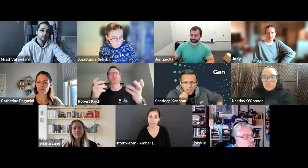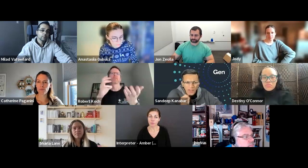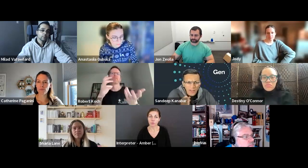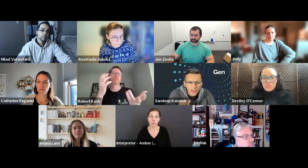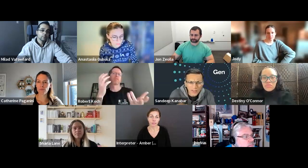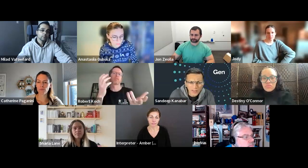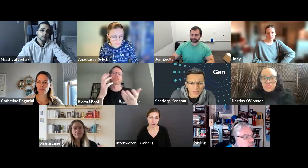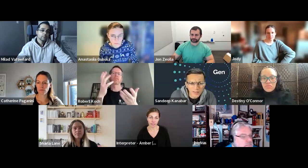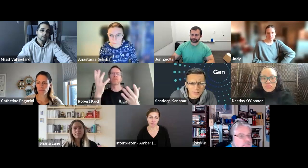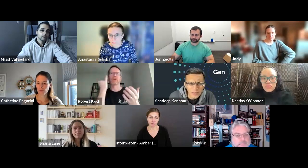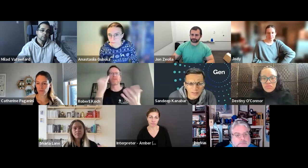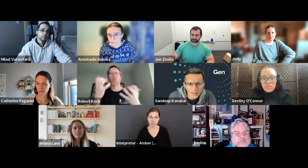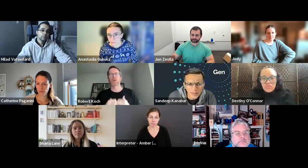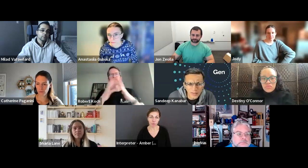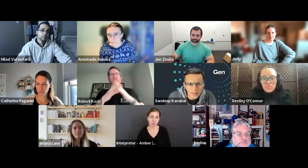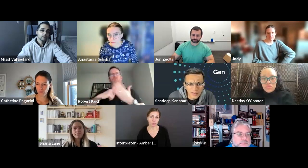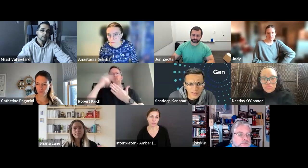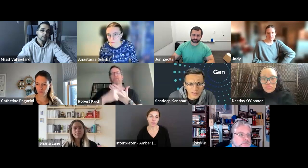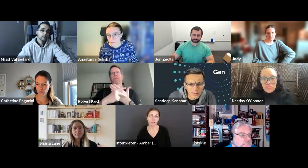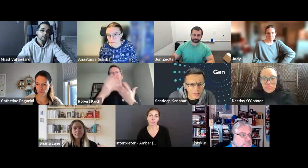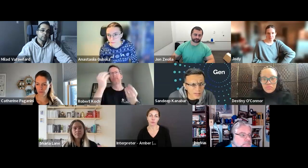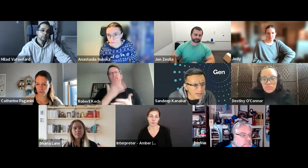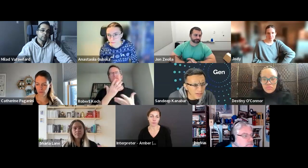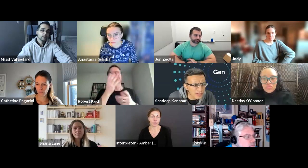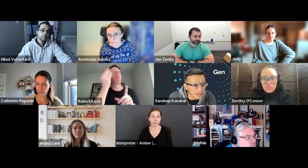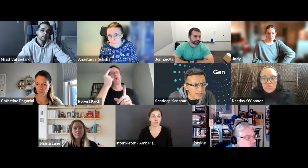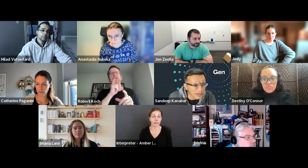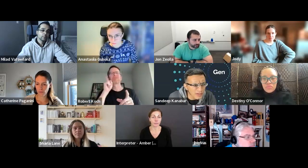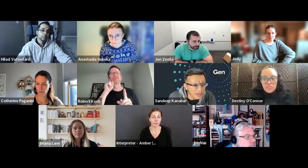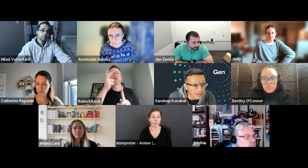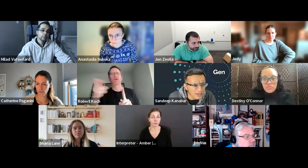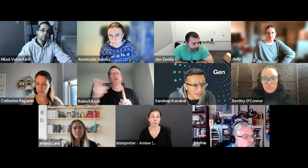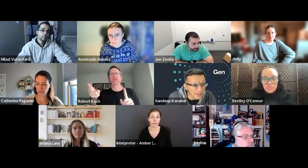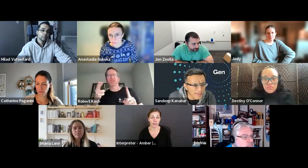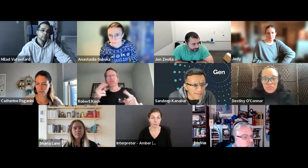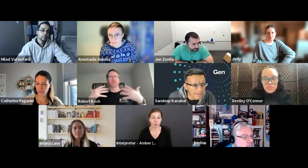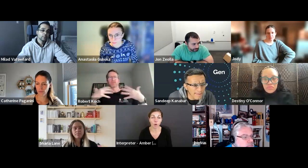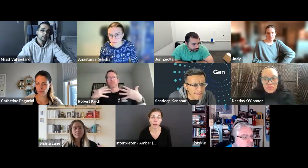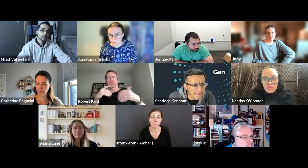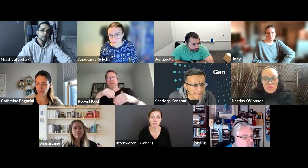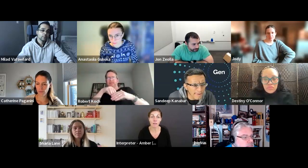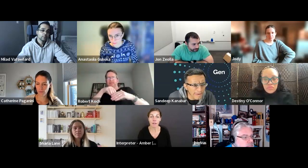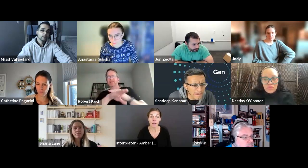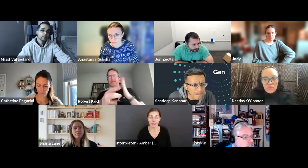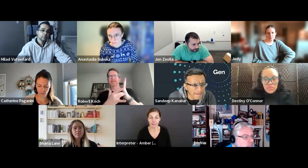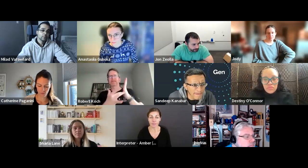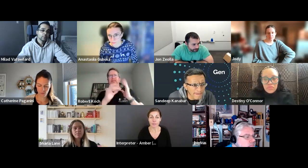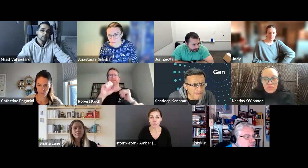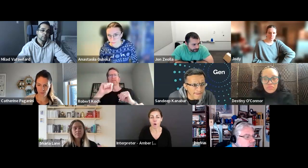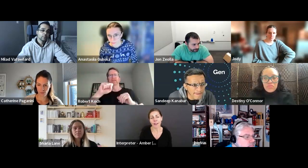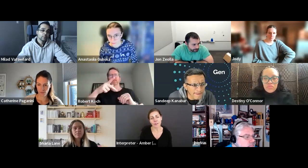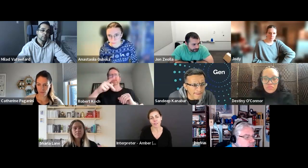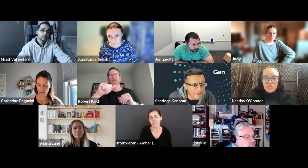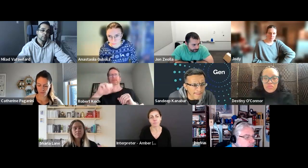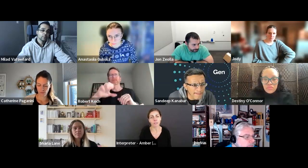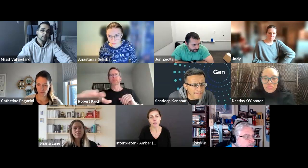I'm happy to assign people if you're interested in potentially setting up a program. Let me